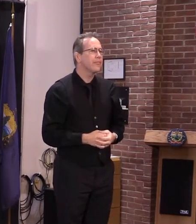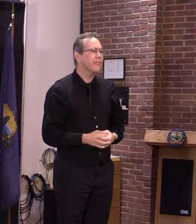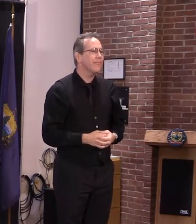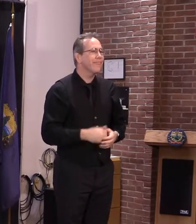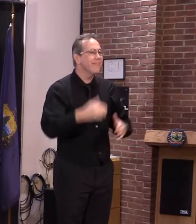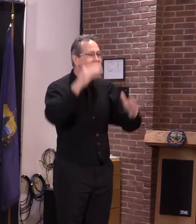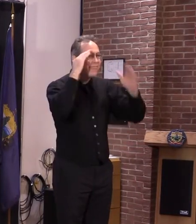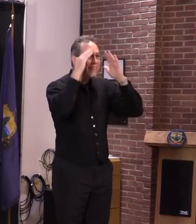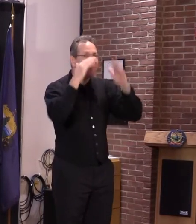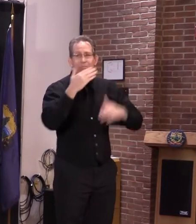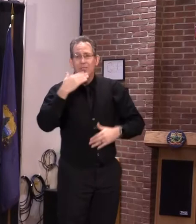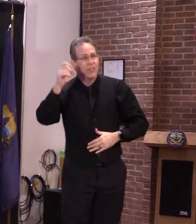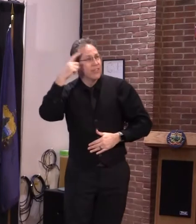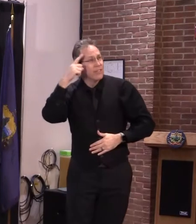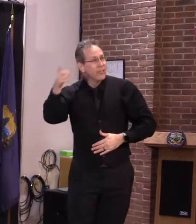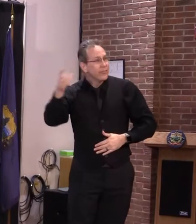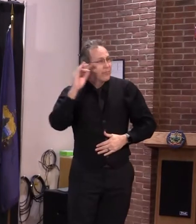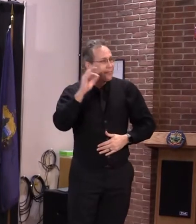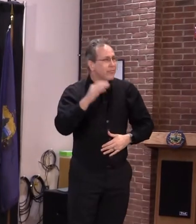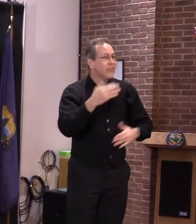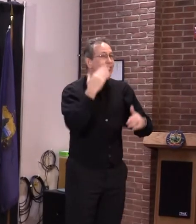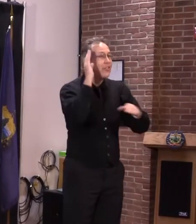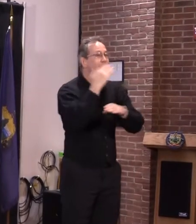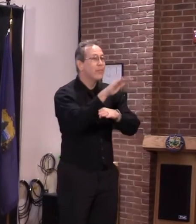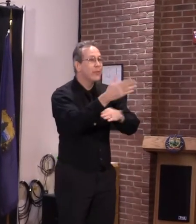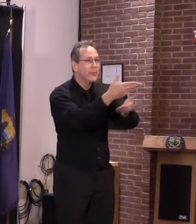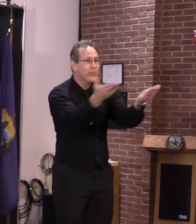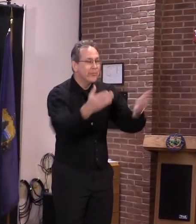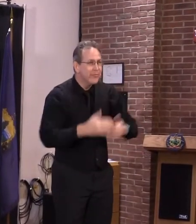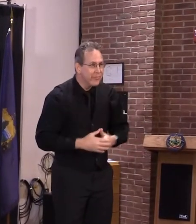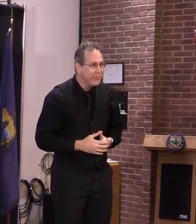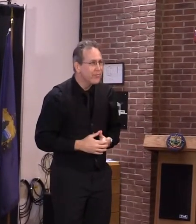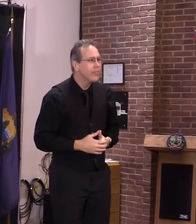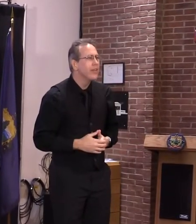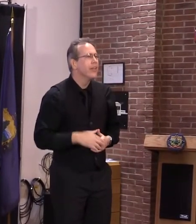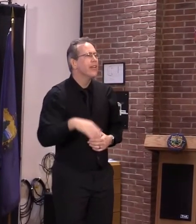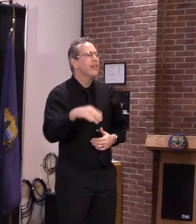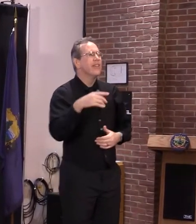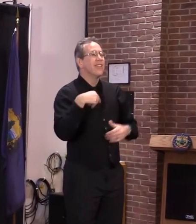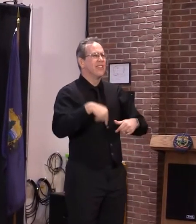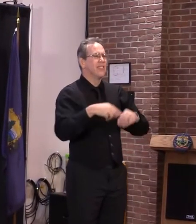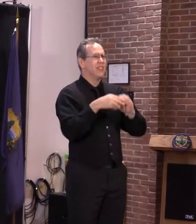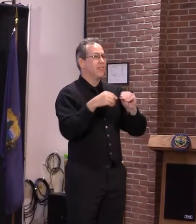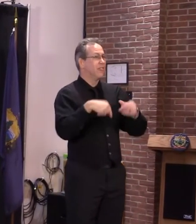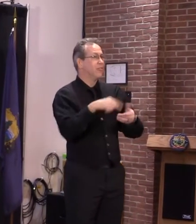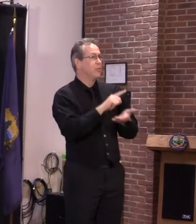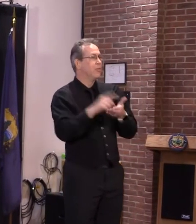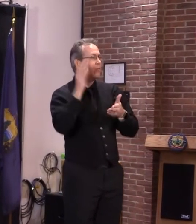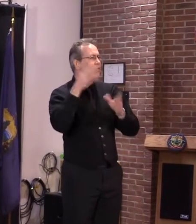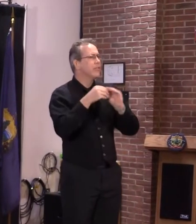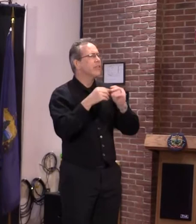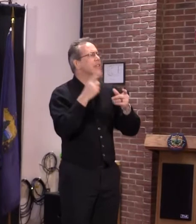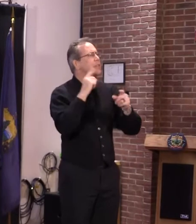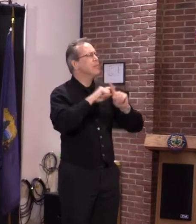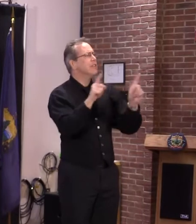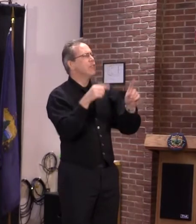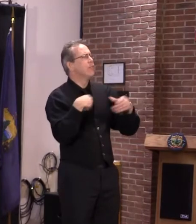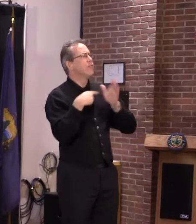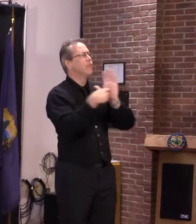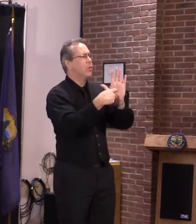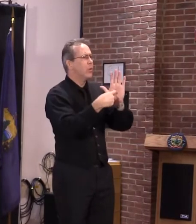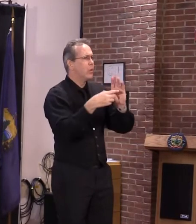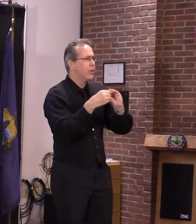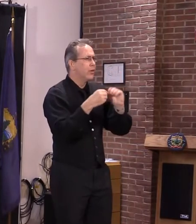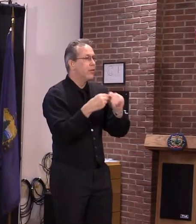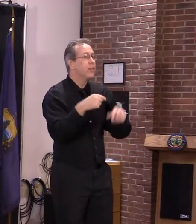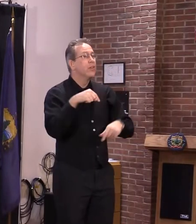Thank you very much, Governor. Good afternoon, everybody. So taking a look at our presentation this week, we start with just a look across the United States map.